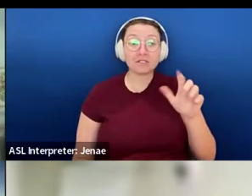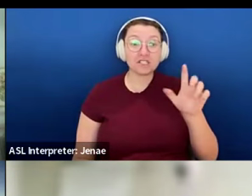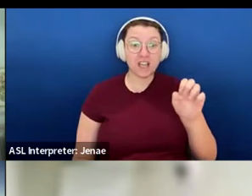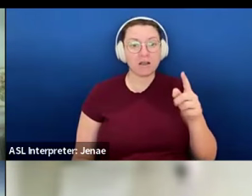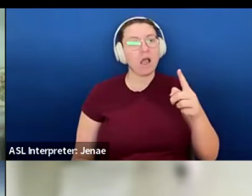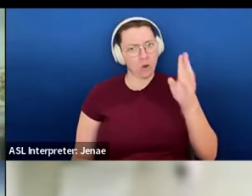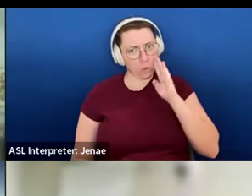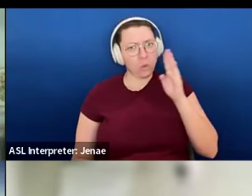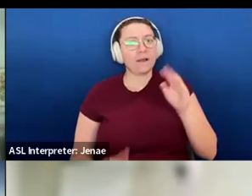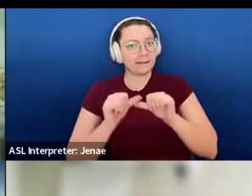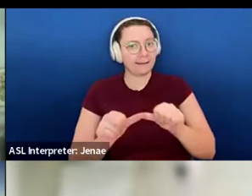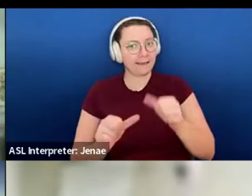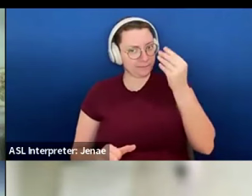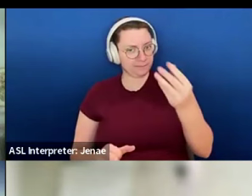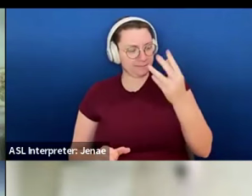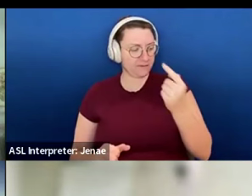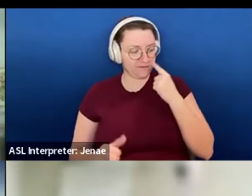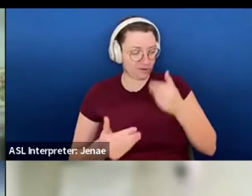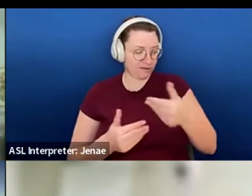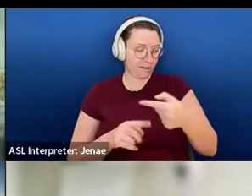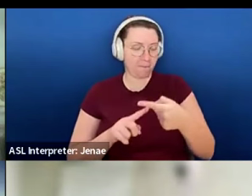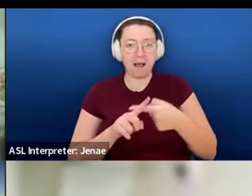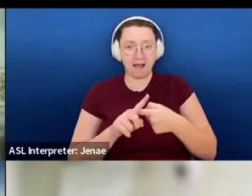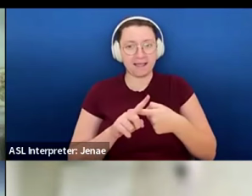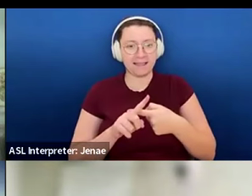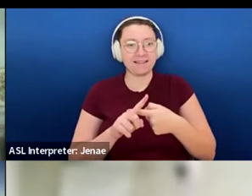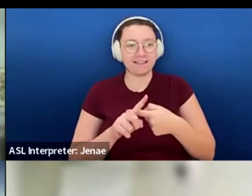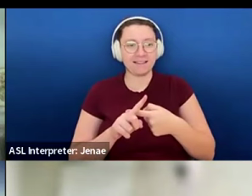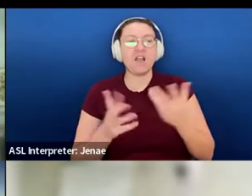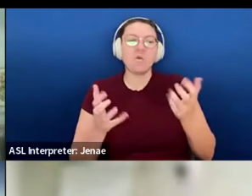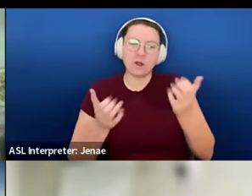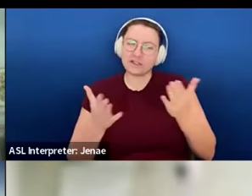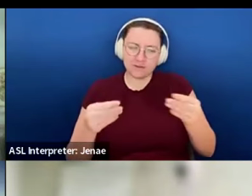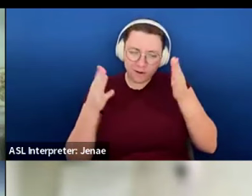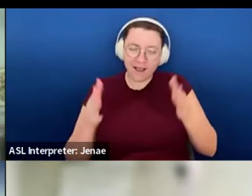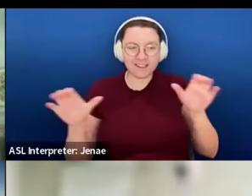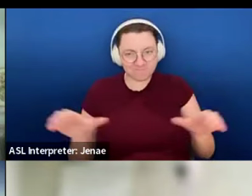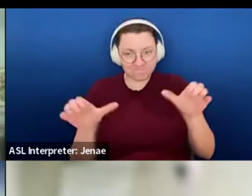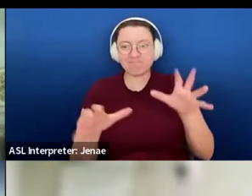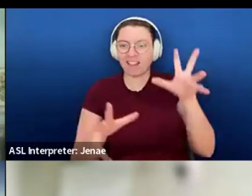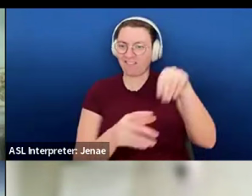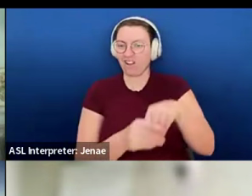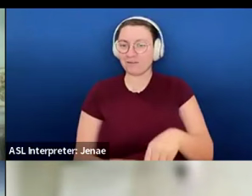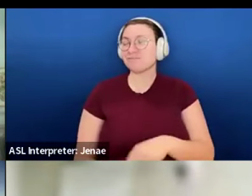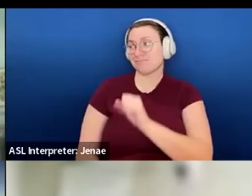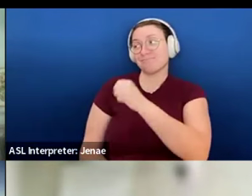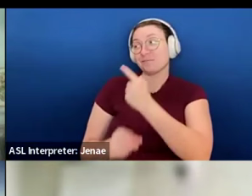I believe, over the next month, right, Michelle? Because we really want our service providers to be actively involved in this area. That's right.